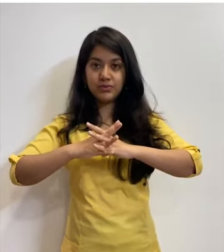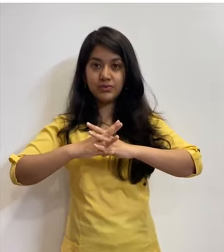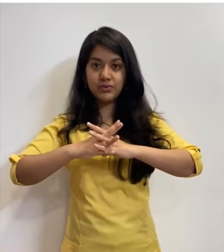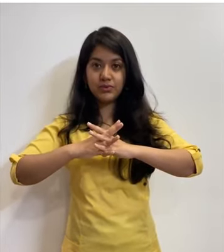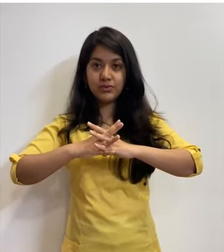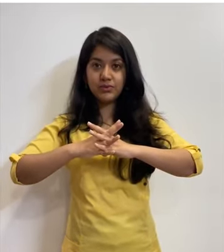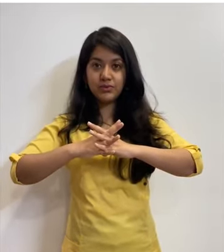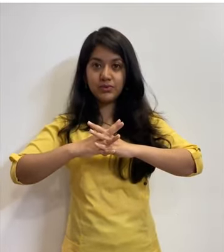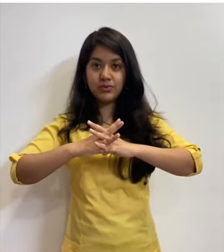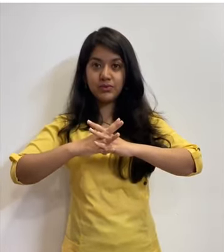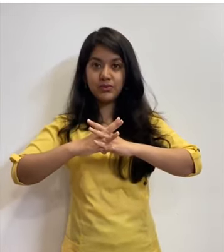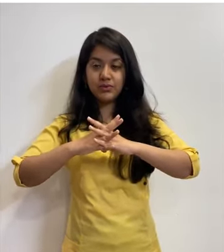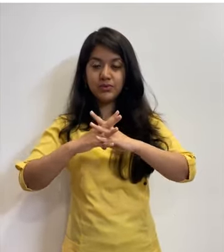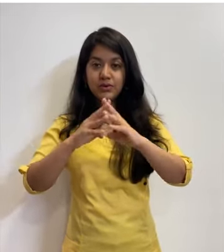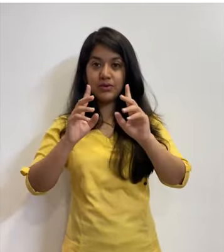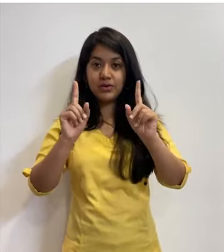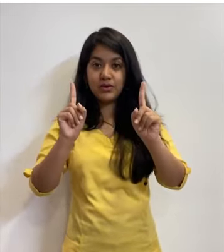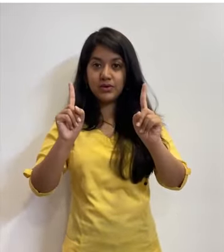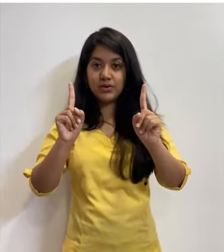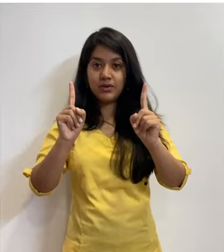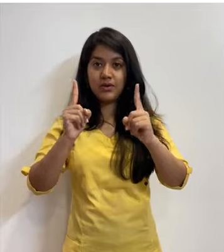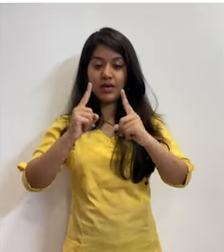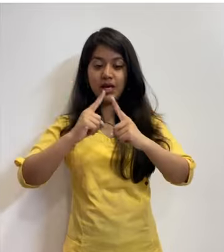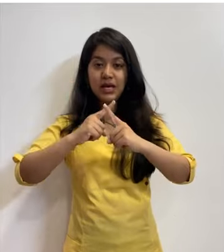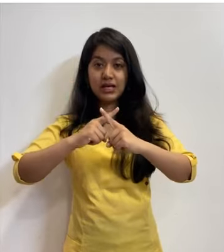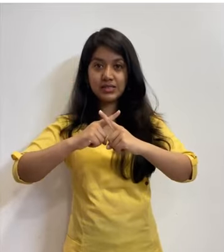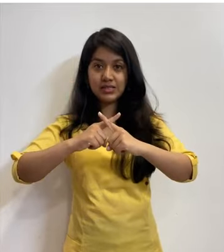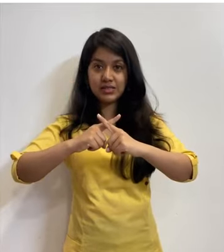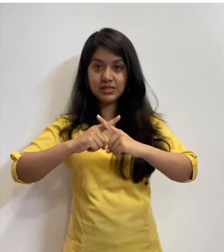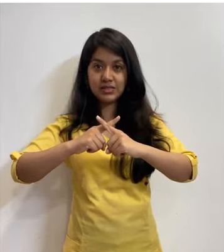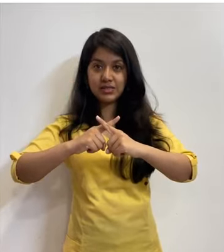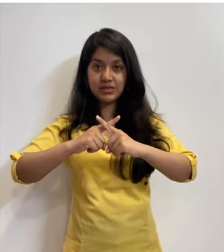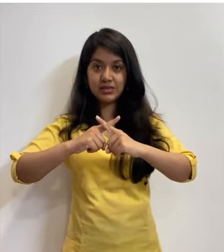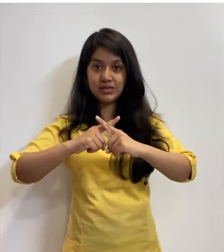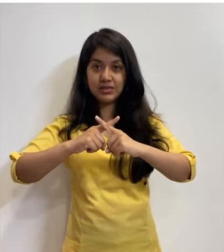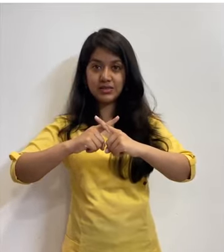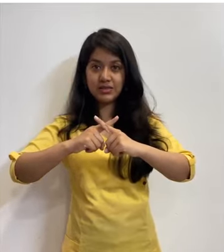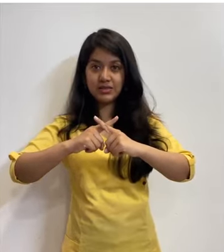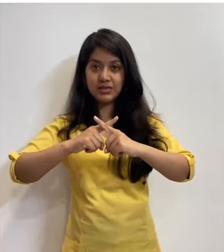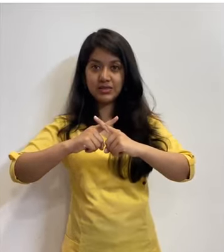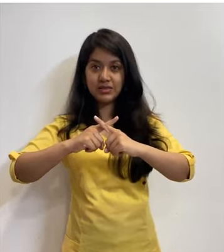X.